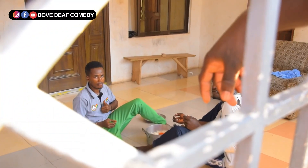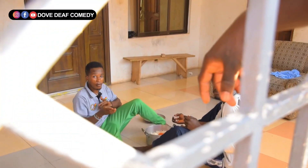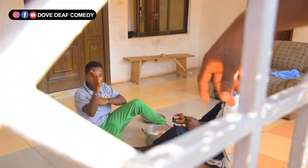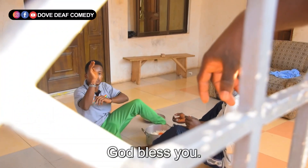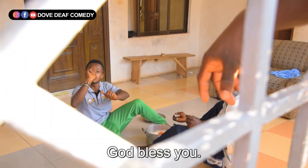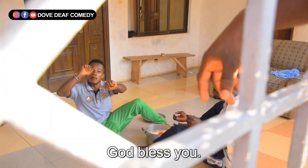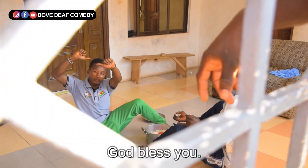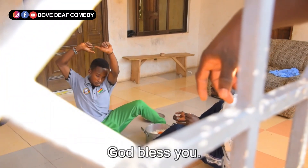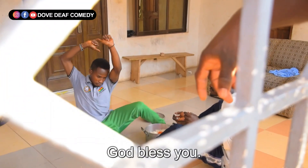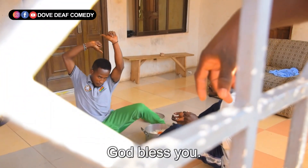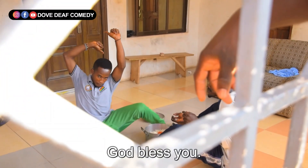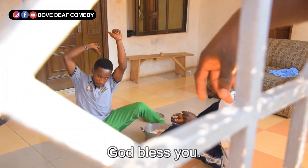God bless you.